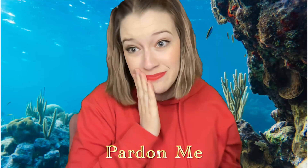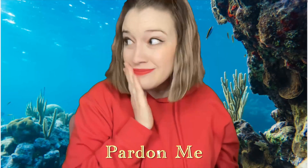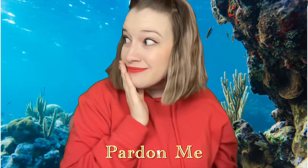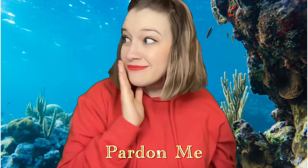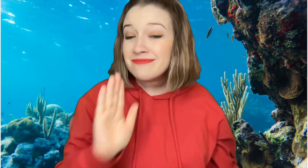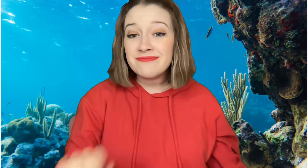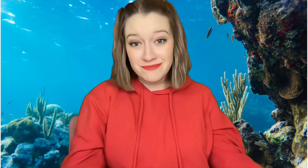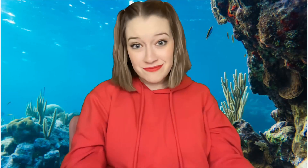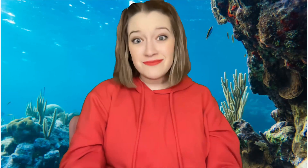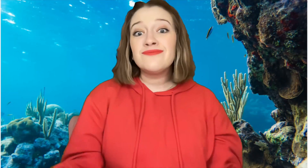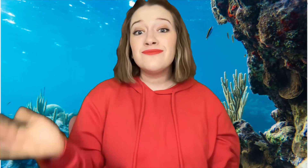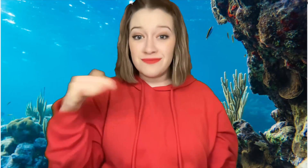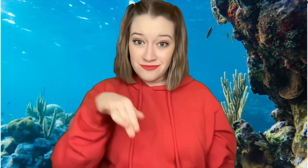.iverse.